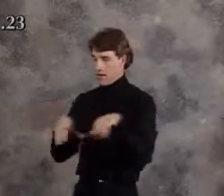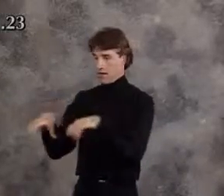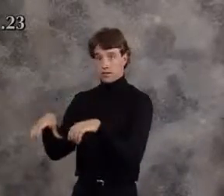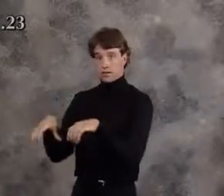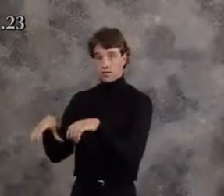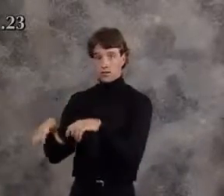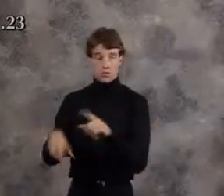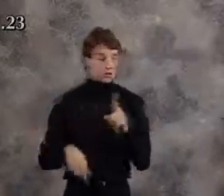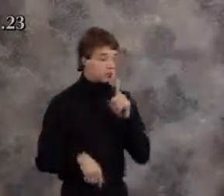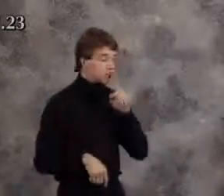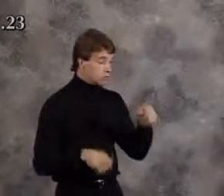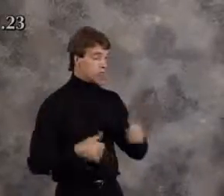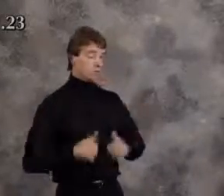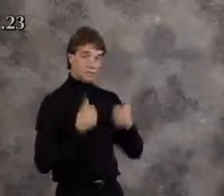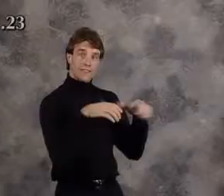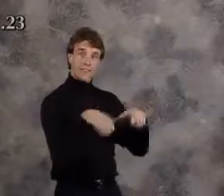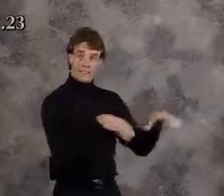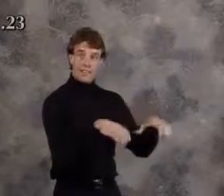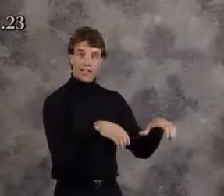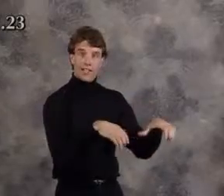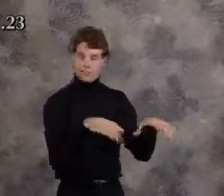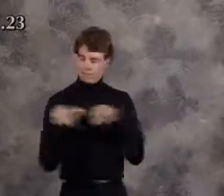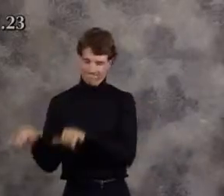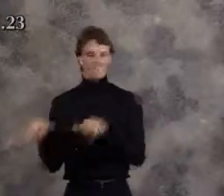signs are images reflecting real life.